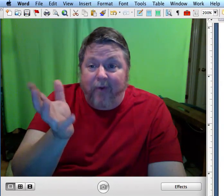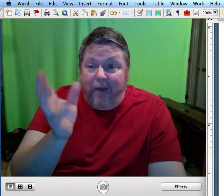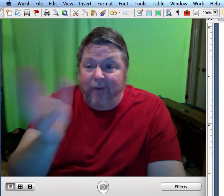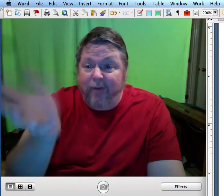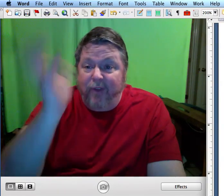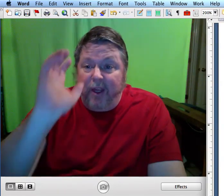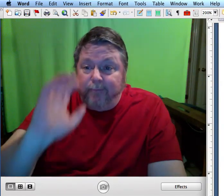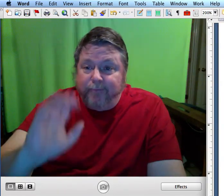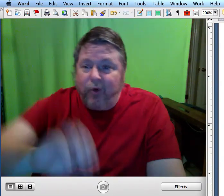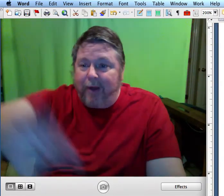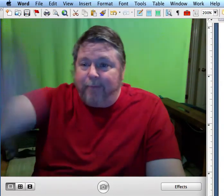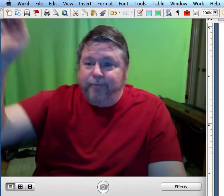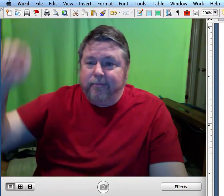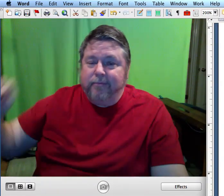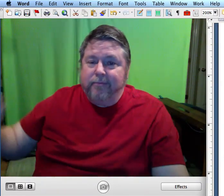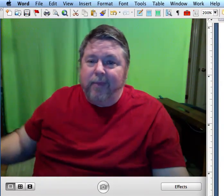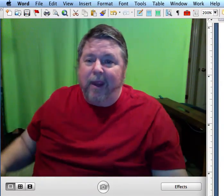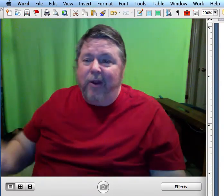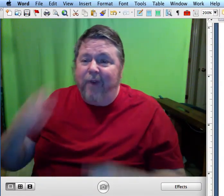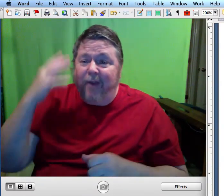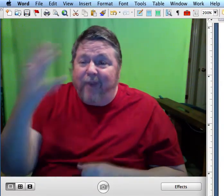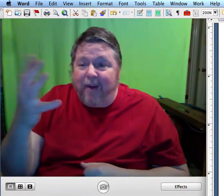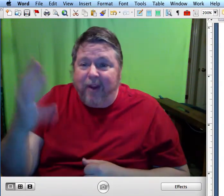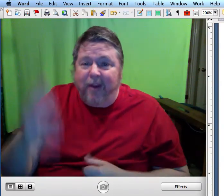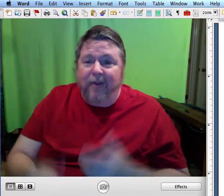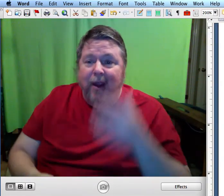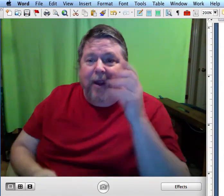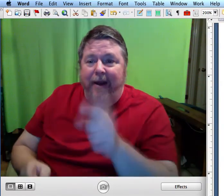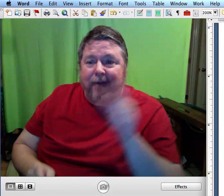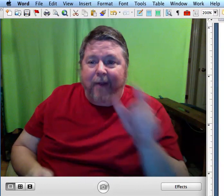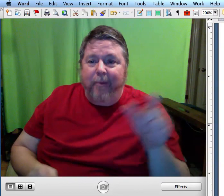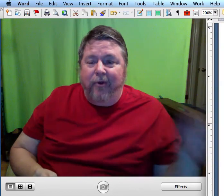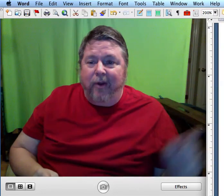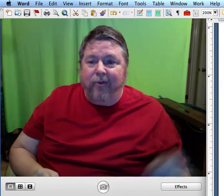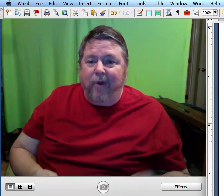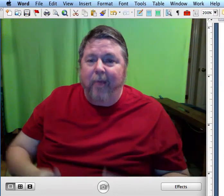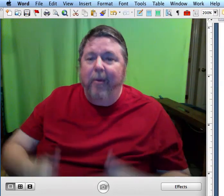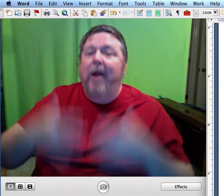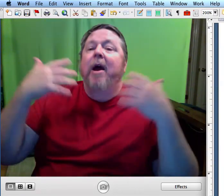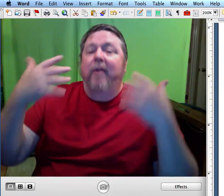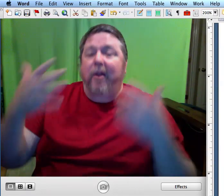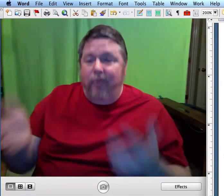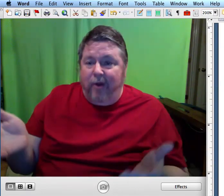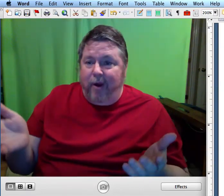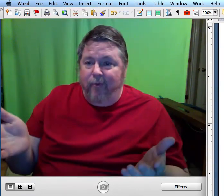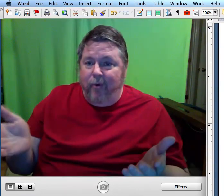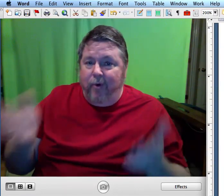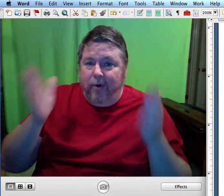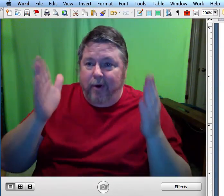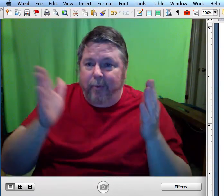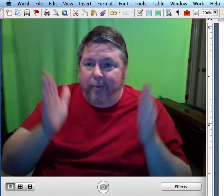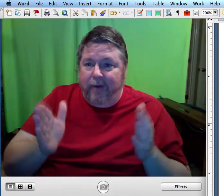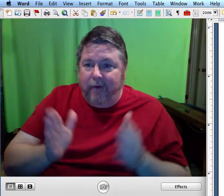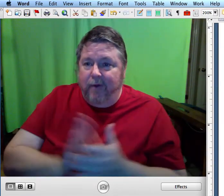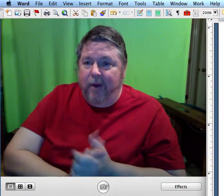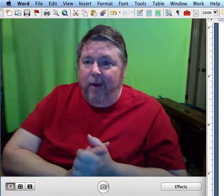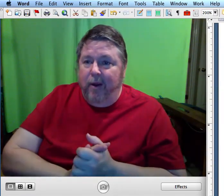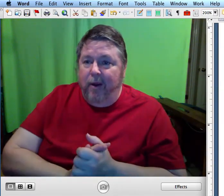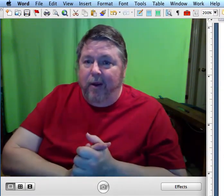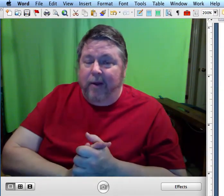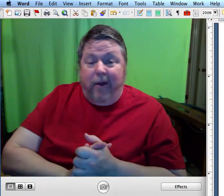you can find a 5th thing. Great. Can you find 5 things in each segment you transcribe? Then transcribe 4 little